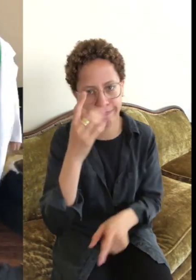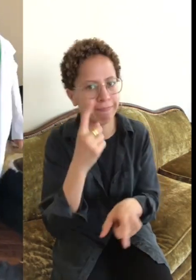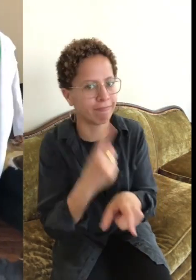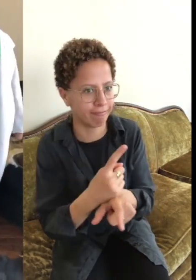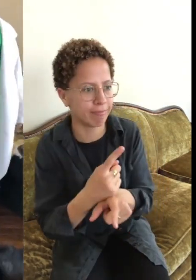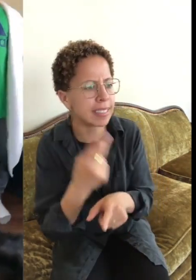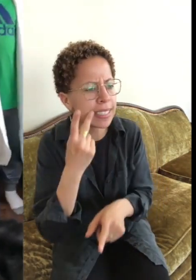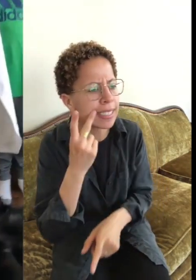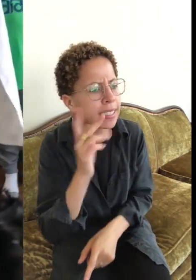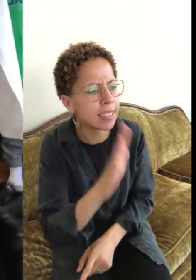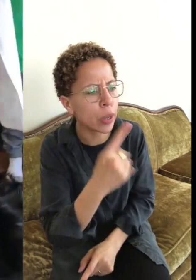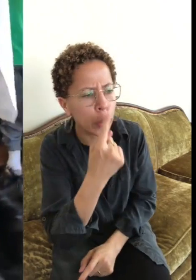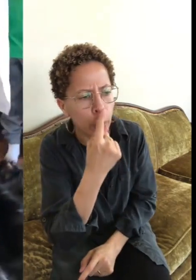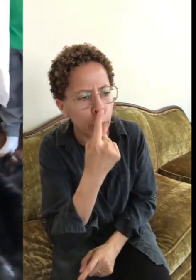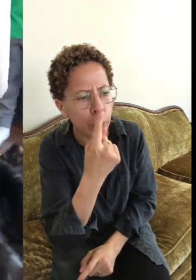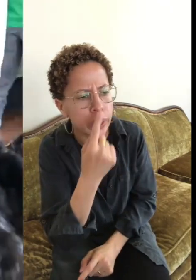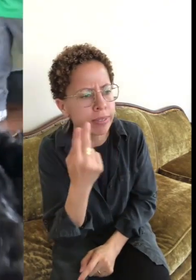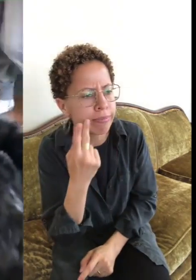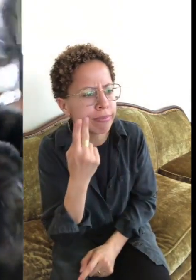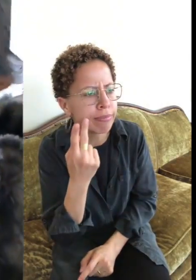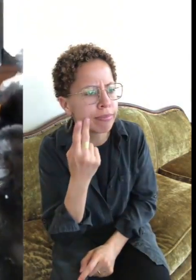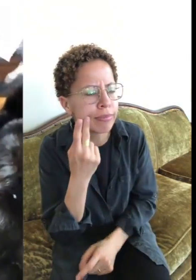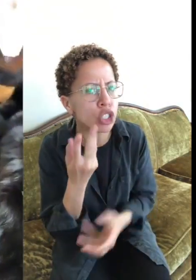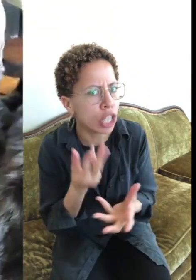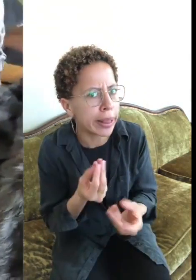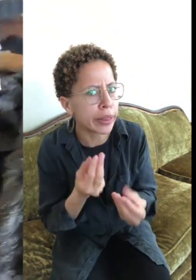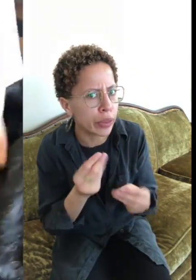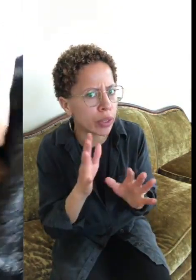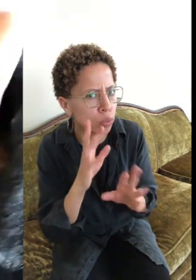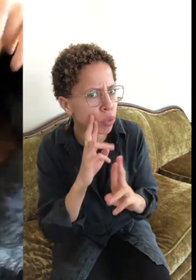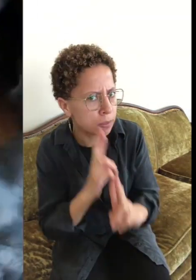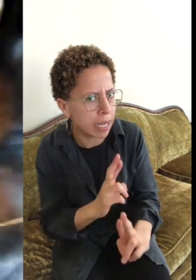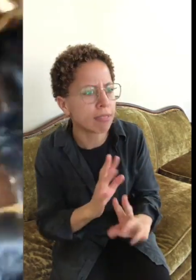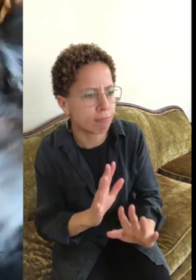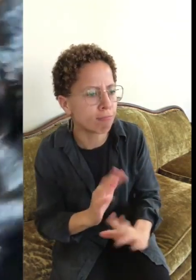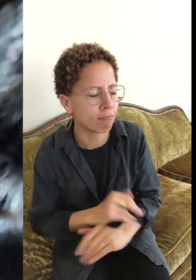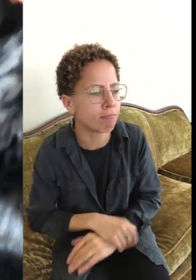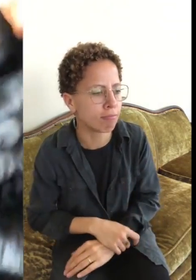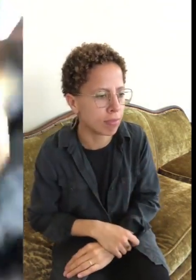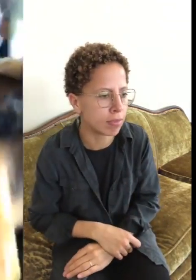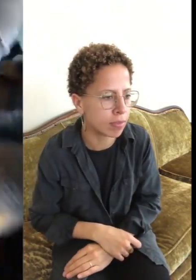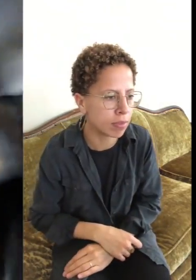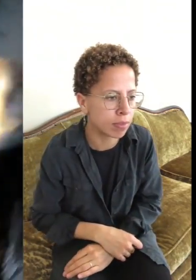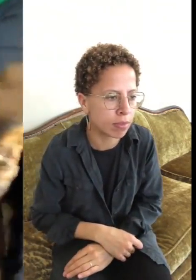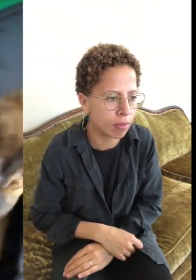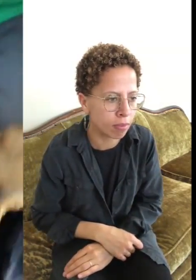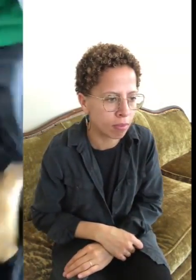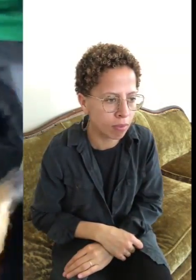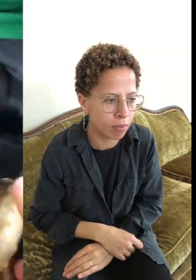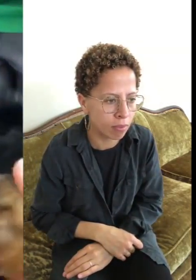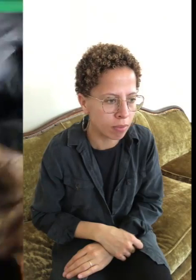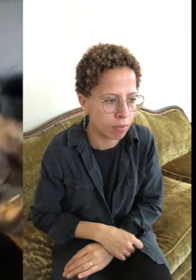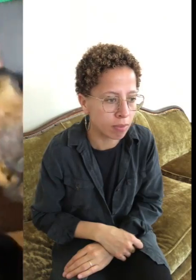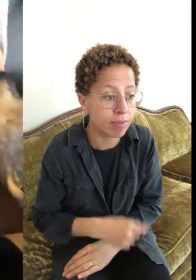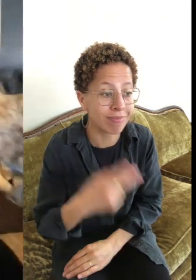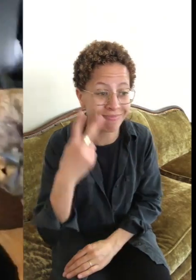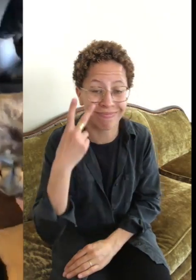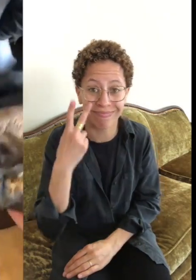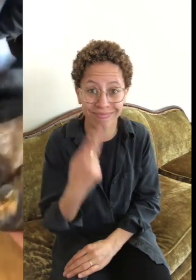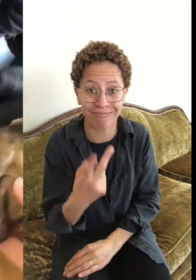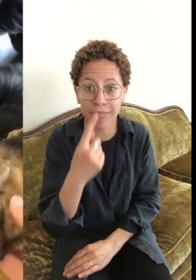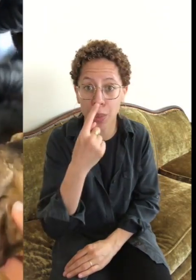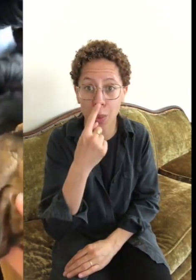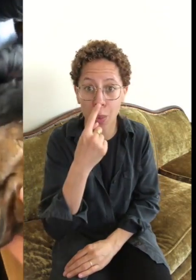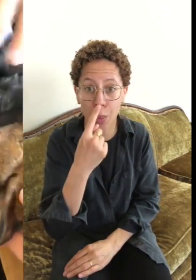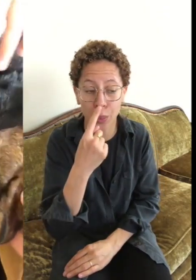That's right. Let's check out the nose on this bear. Can you show me? Nice and gentle and full of respect. But yeah, look